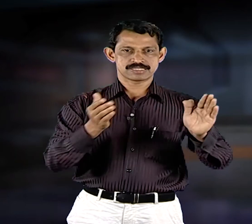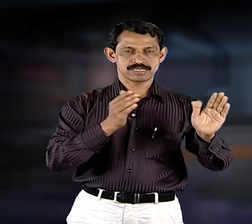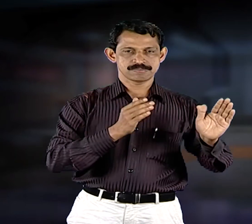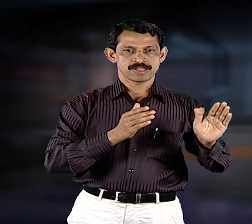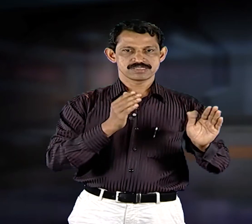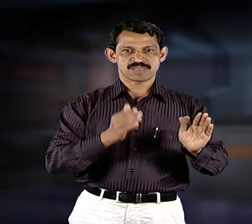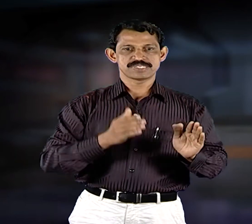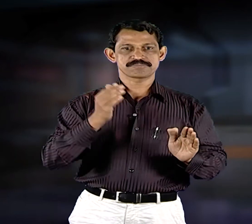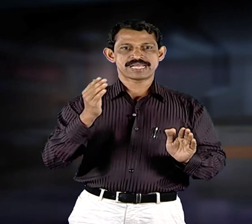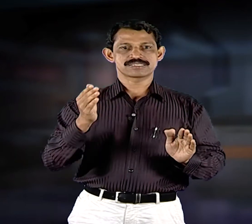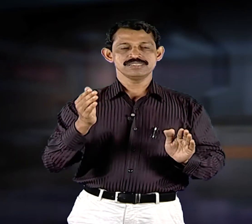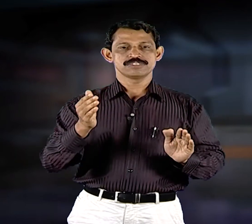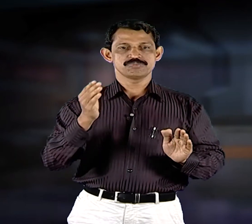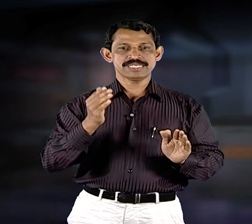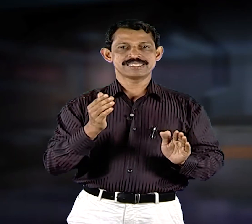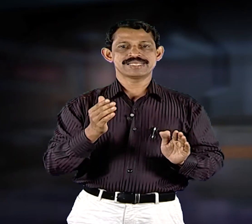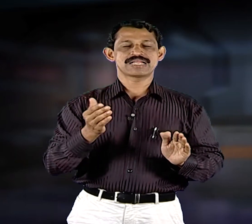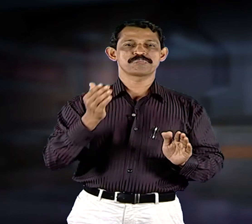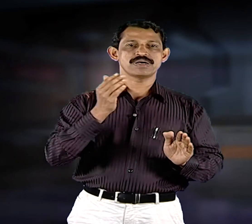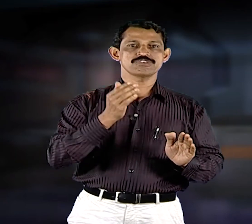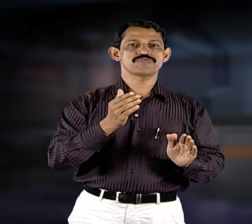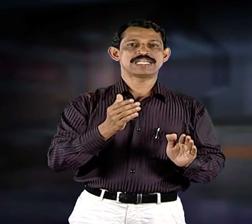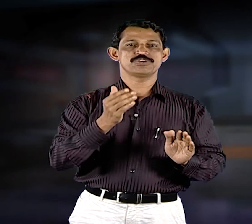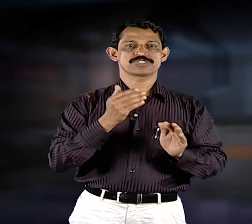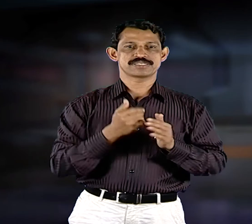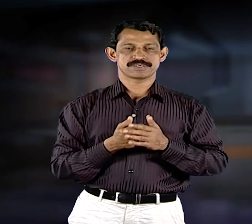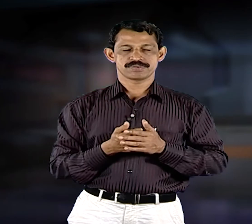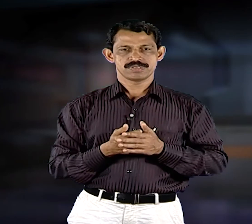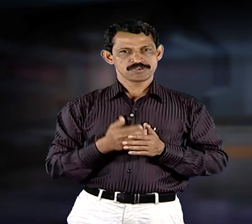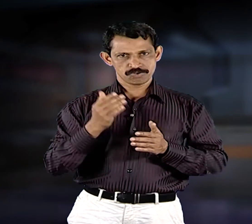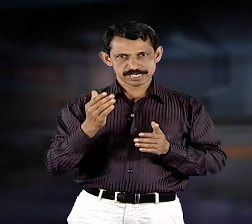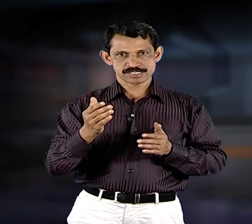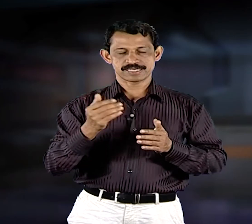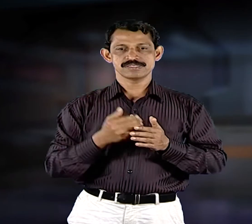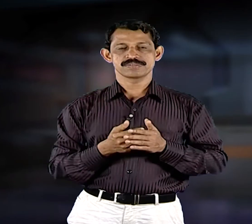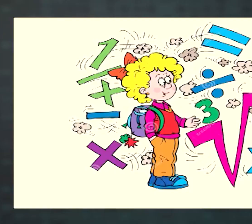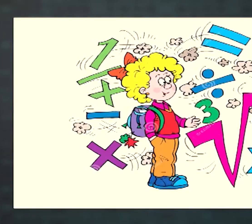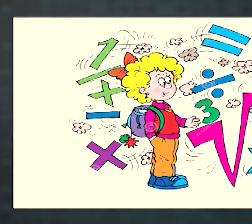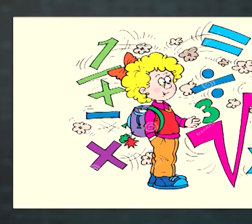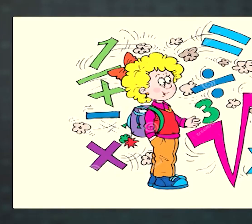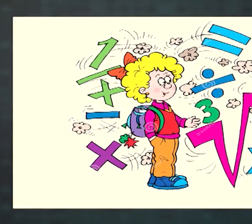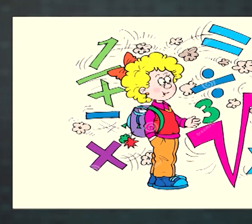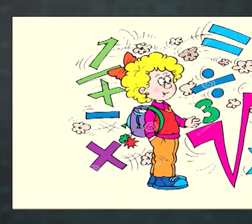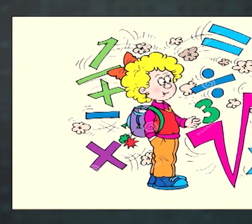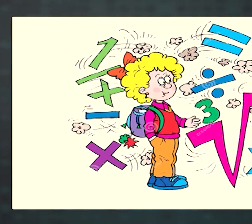considers subject matter to be an integral part of value education. For instance, mathematics provides the values